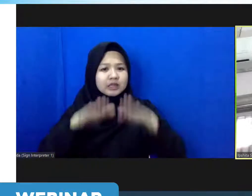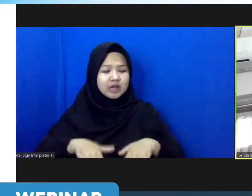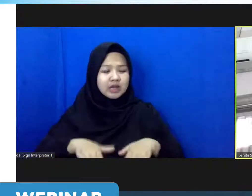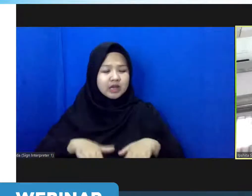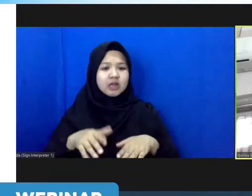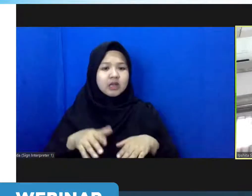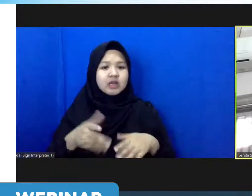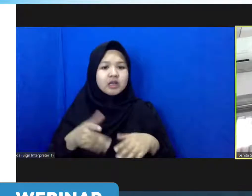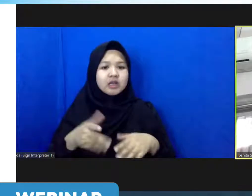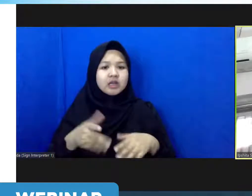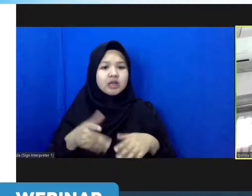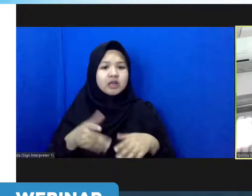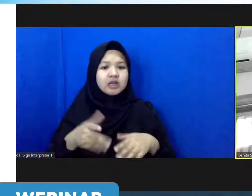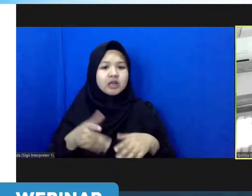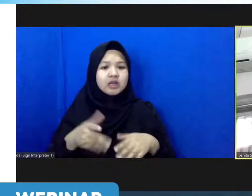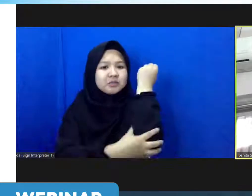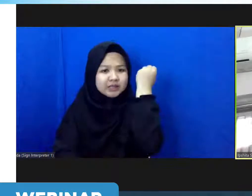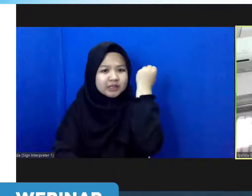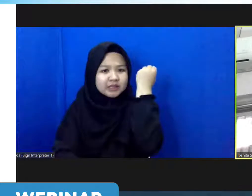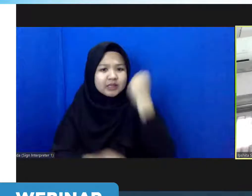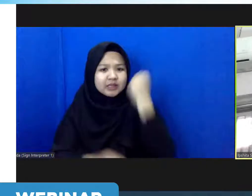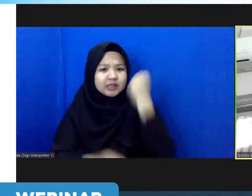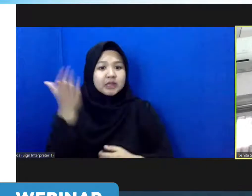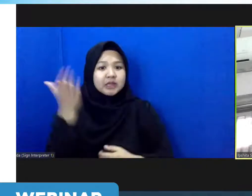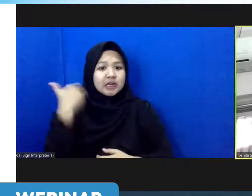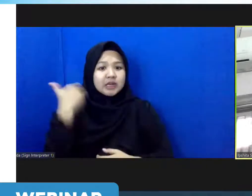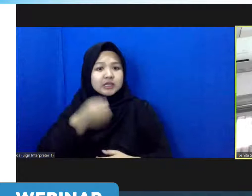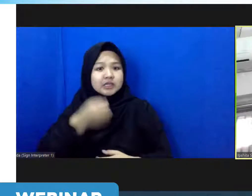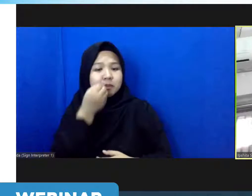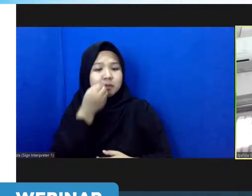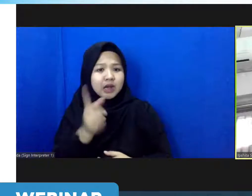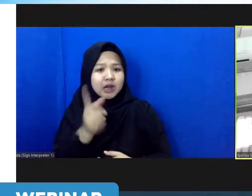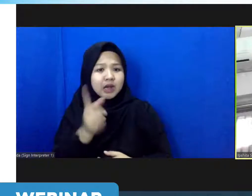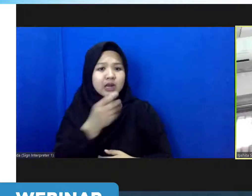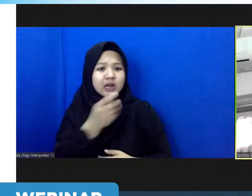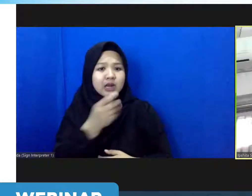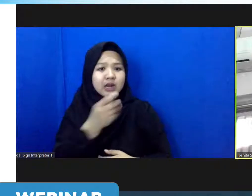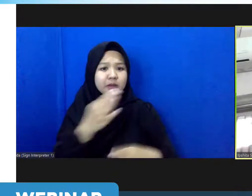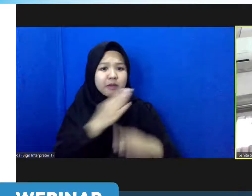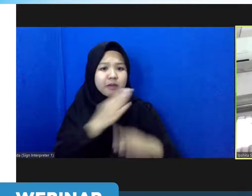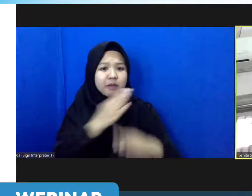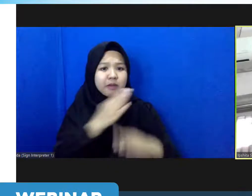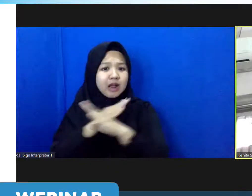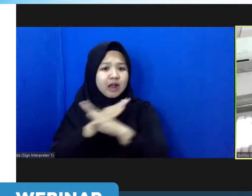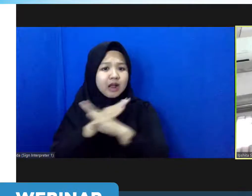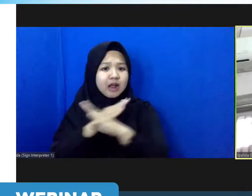And also, as I mentioned earlier, as a coastal district, it is also amenable to